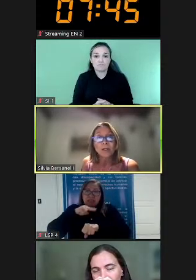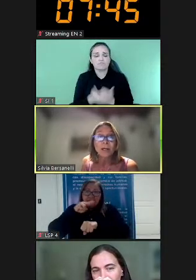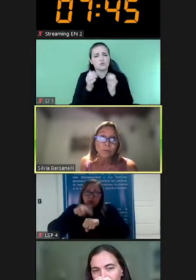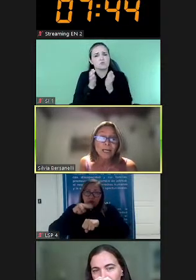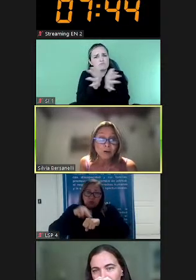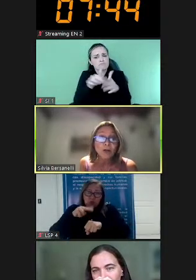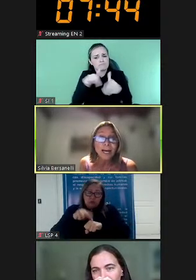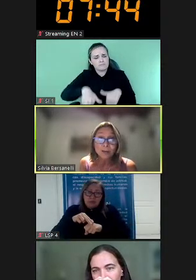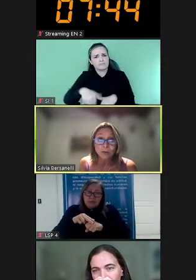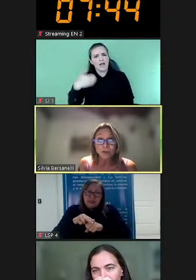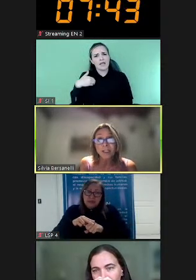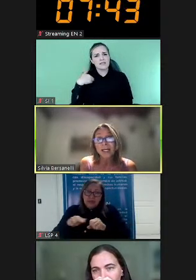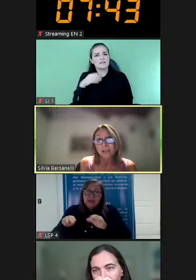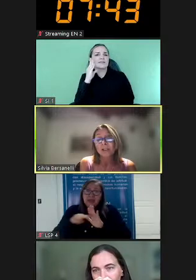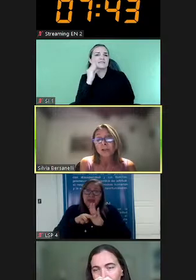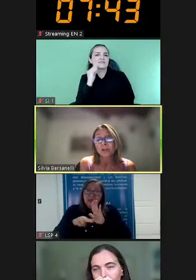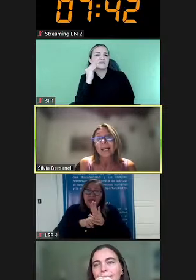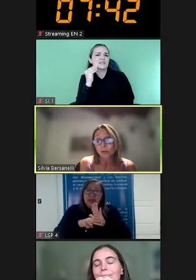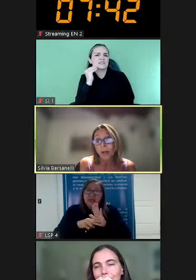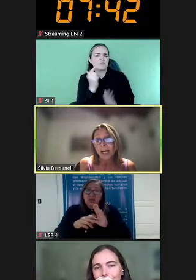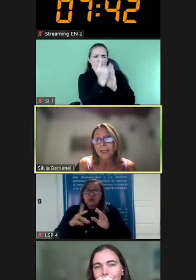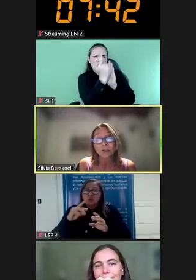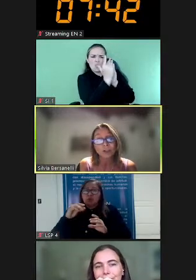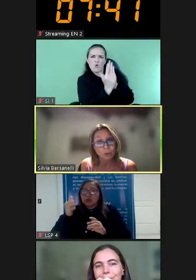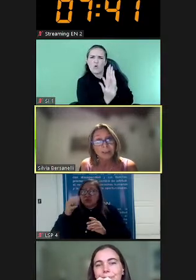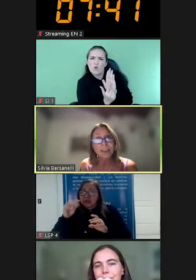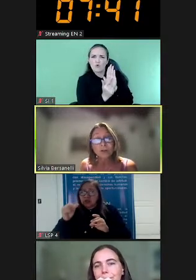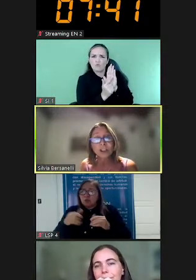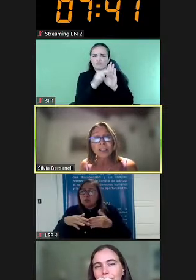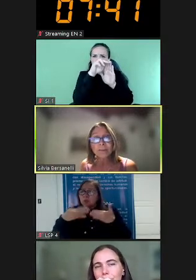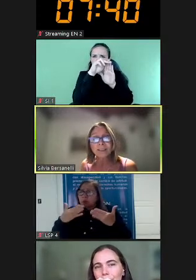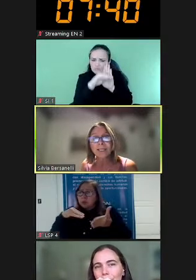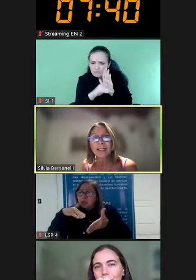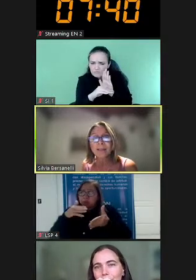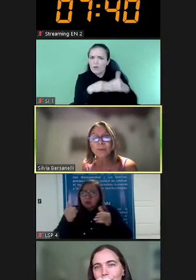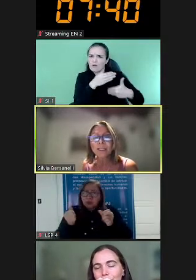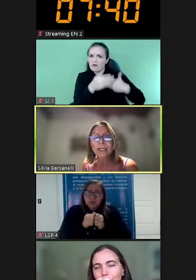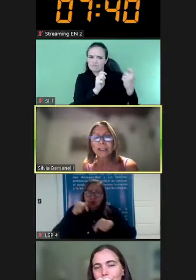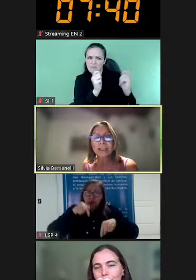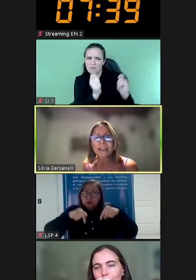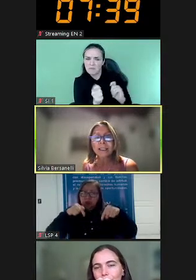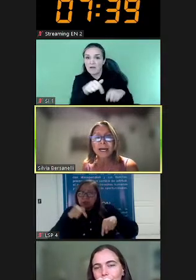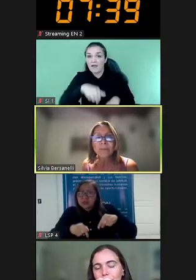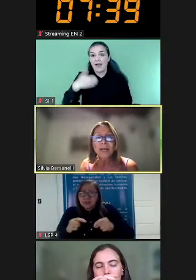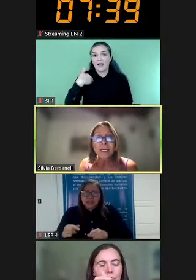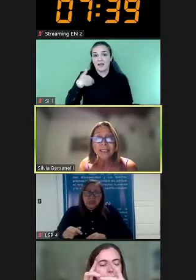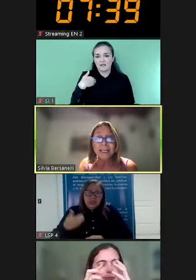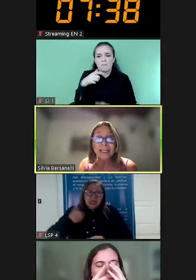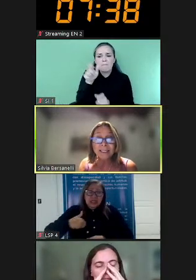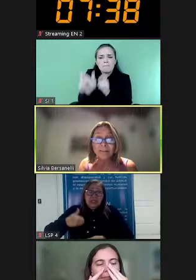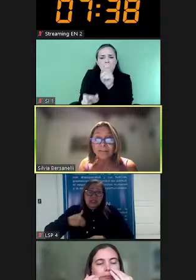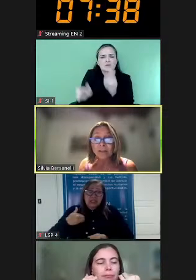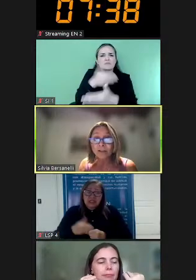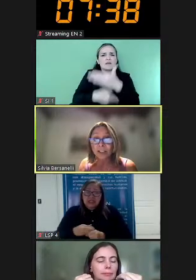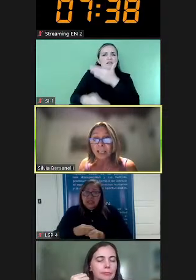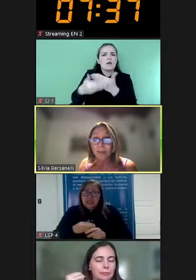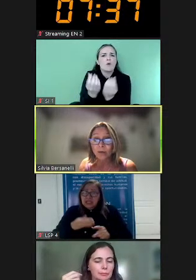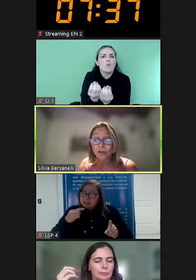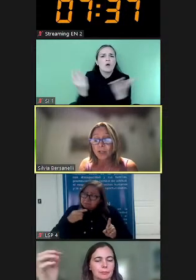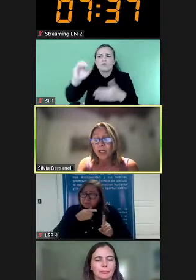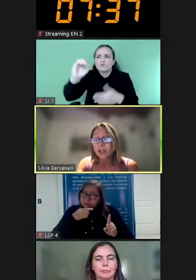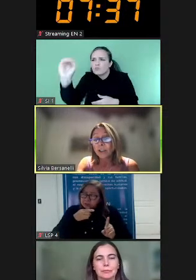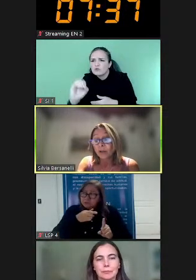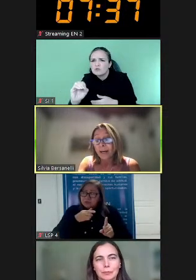regulatory advancements we had the data of the current situation of students with disability in the republic of